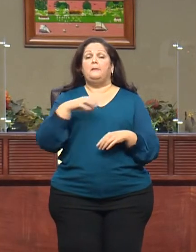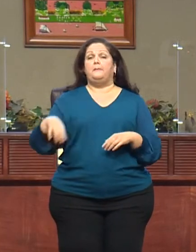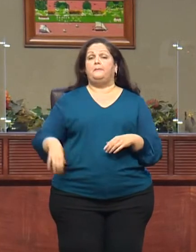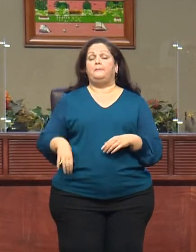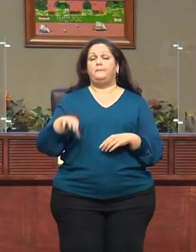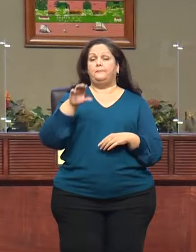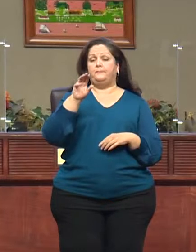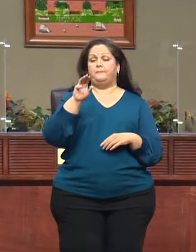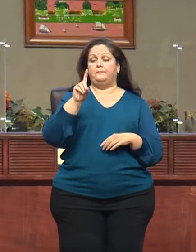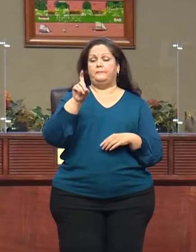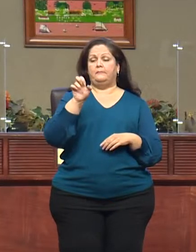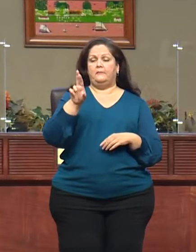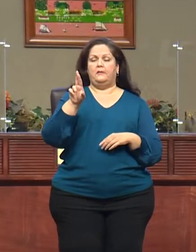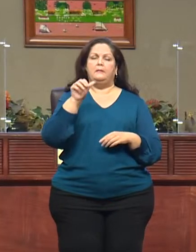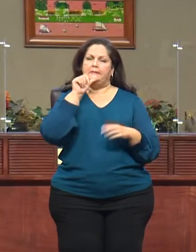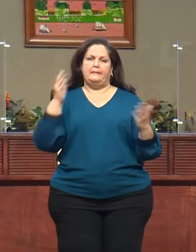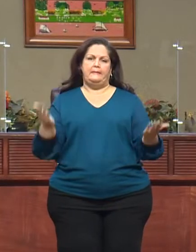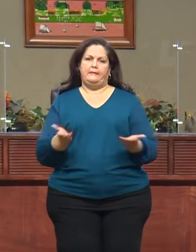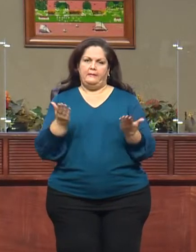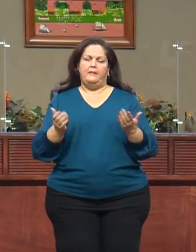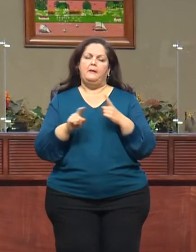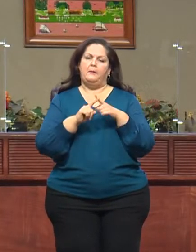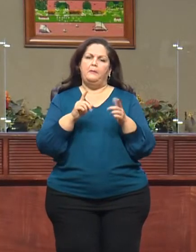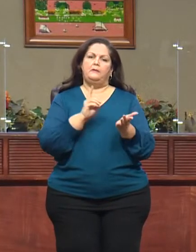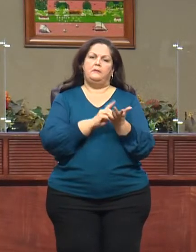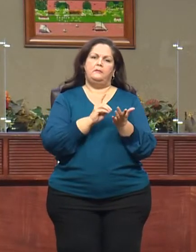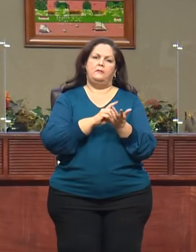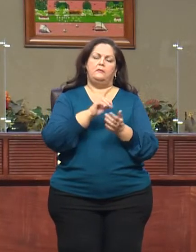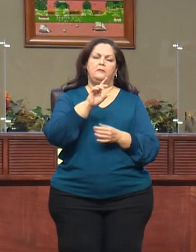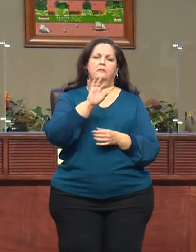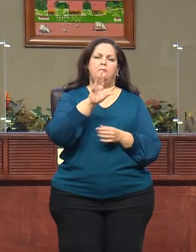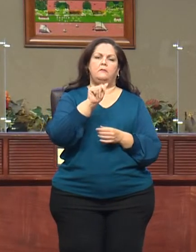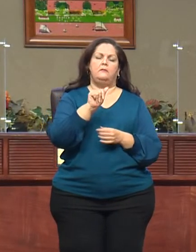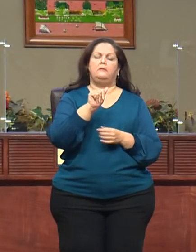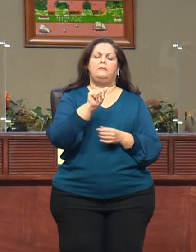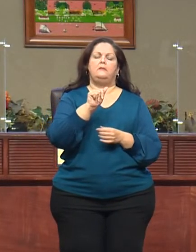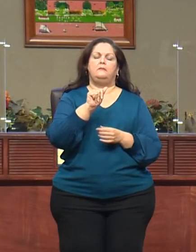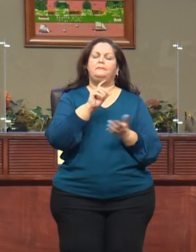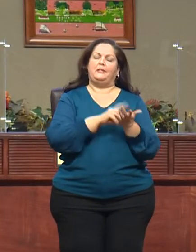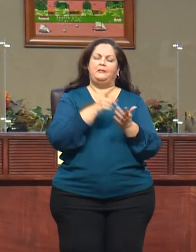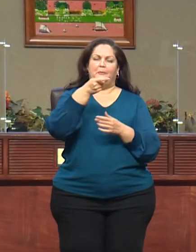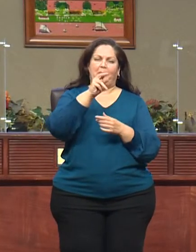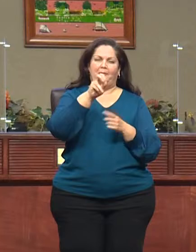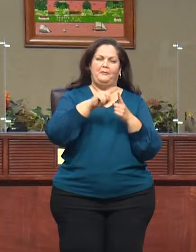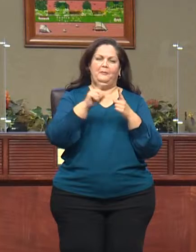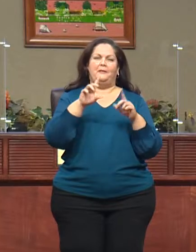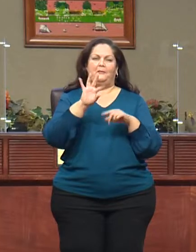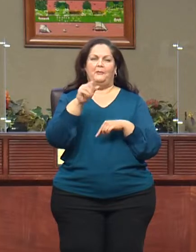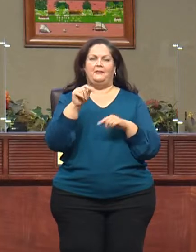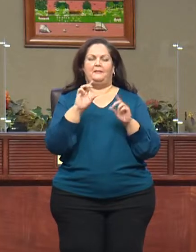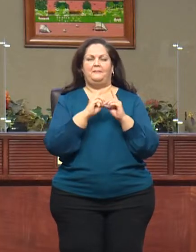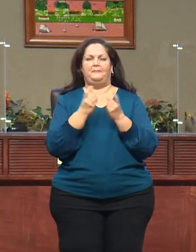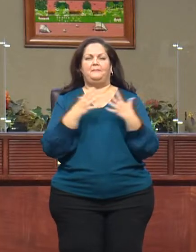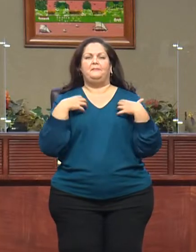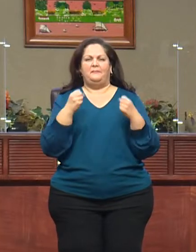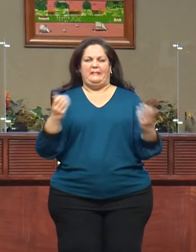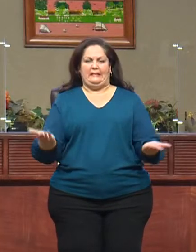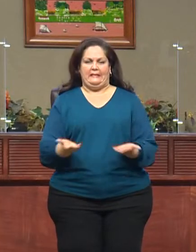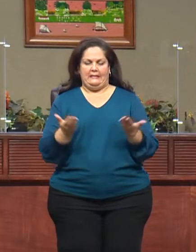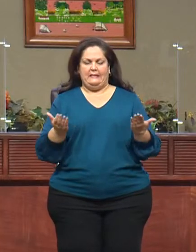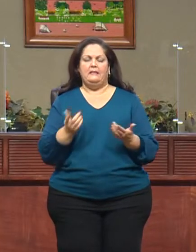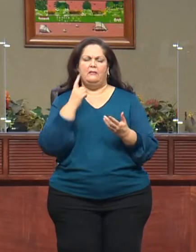with us. However, Dr. Raul Pino from the Florida Department of Health in Orange County is here to discuss details on the vaccination process as well